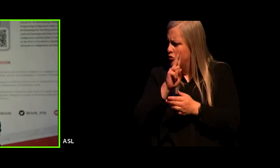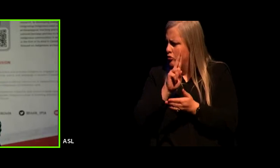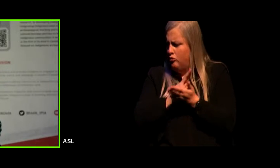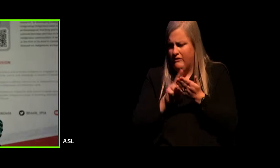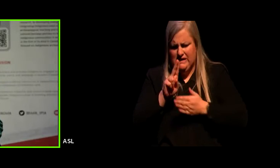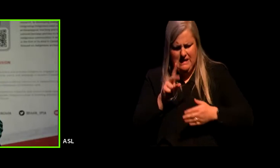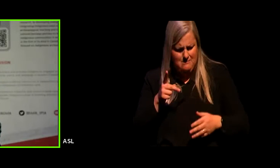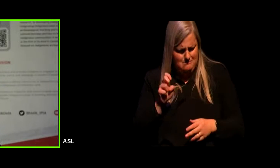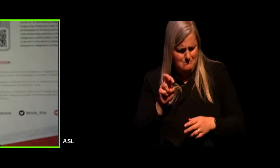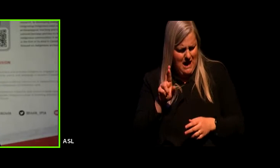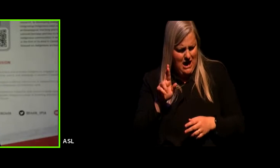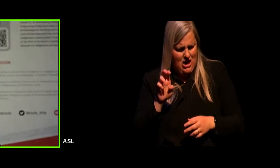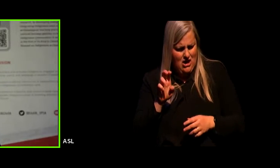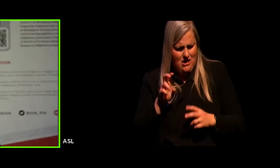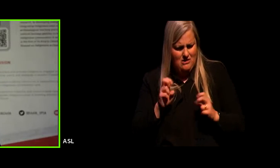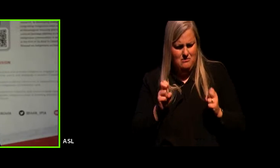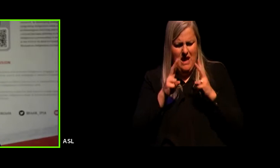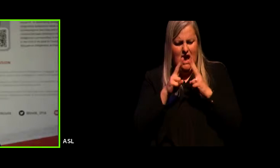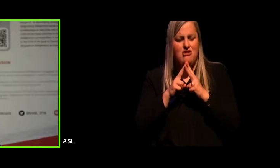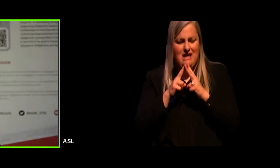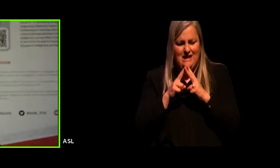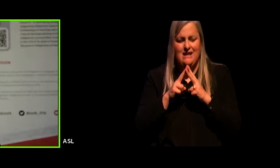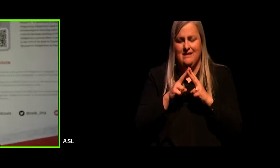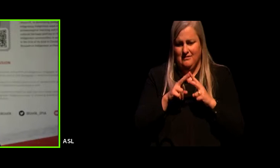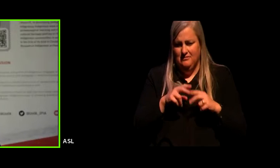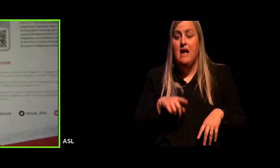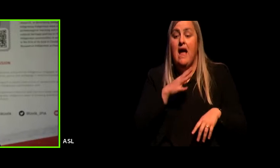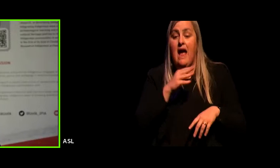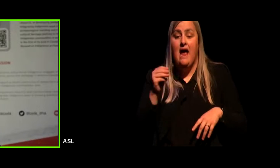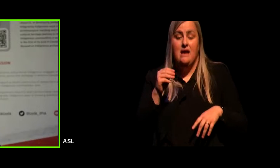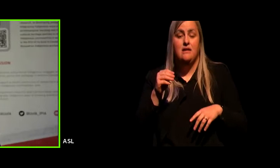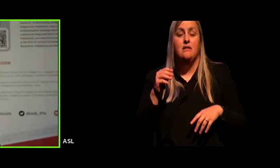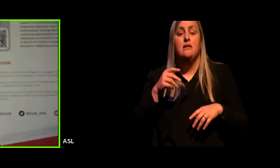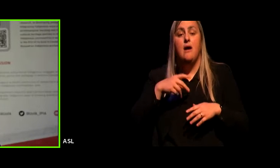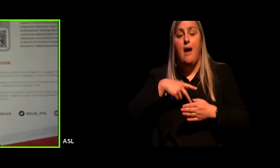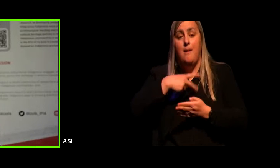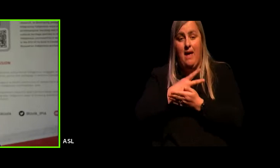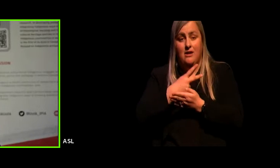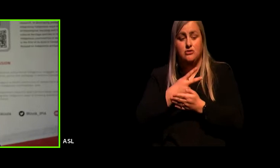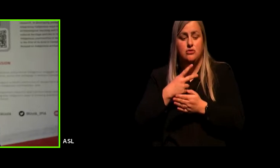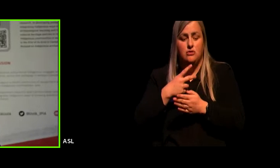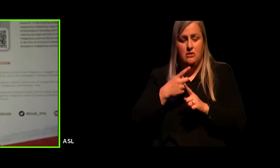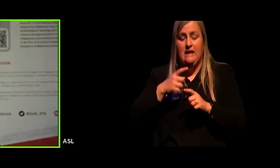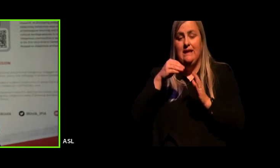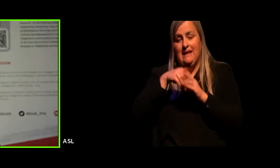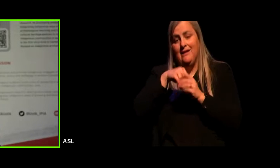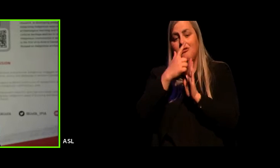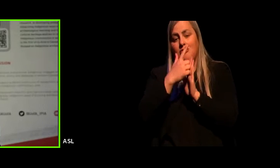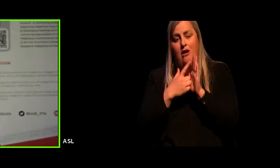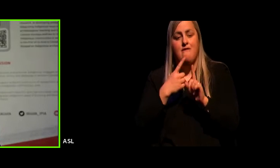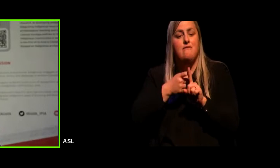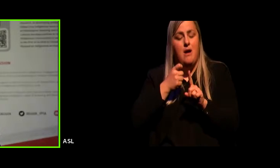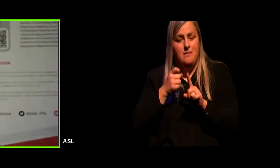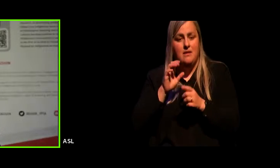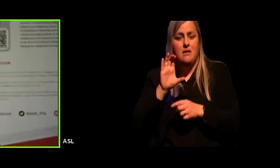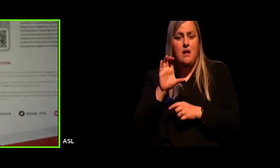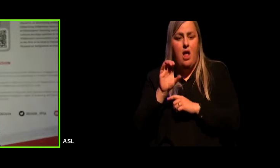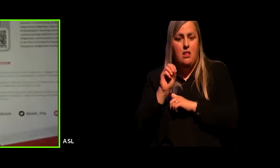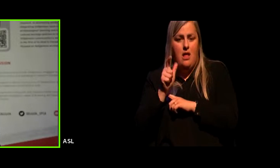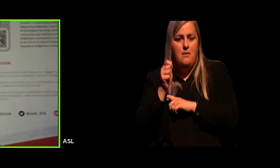Paris-Sorbonne, is that close? And a Master in Law from Columbia University. He joined the Faculty of Law at Queen's University